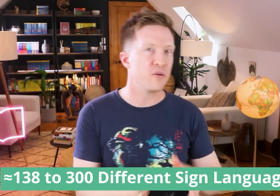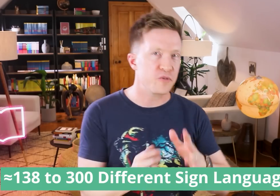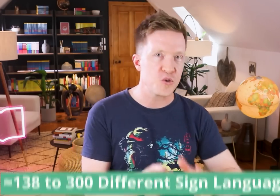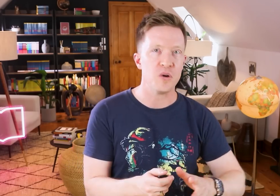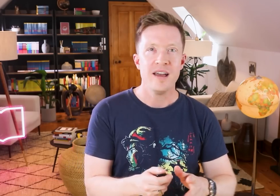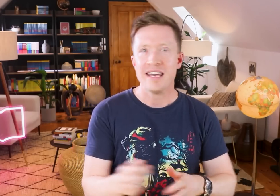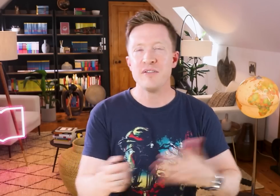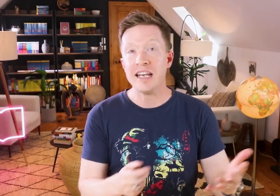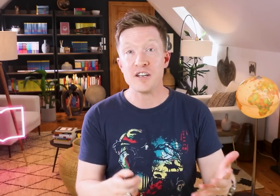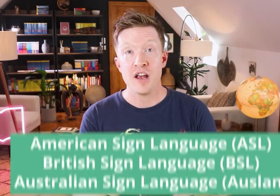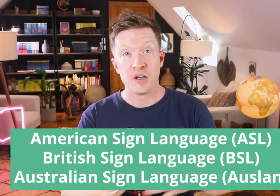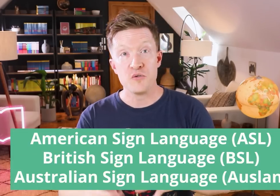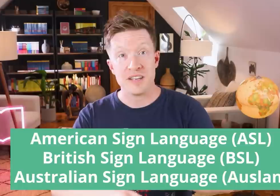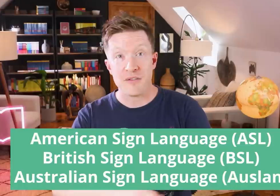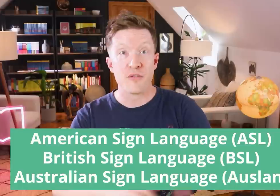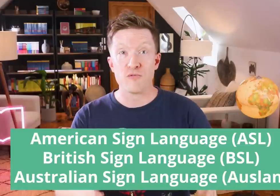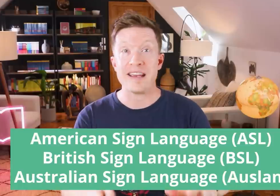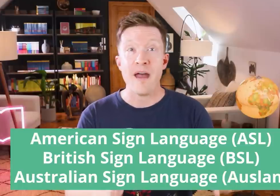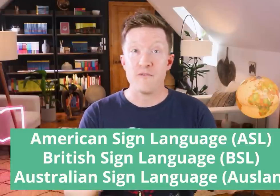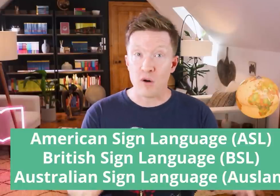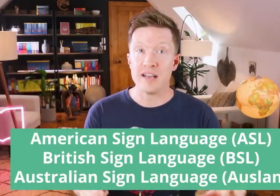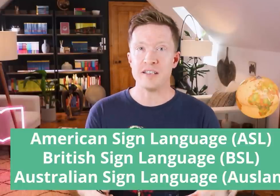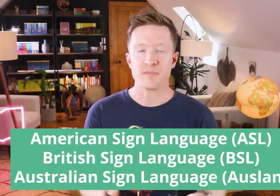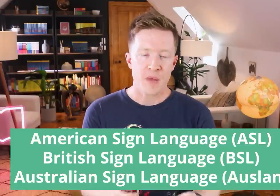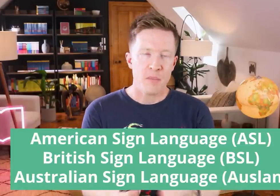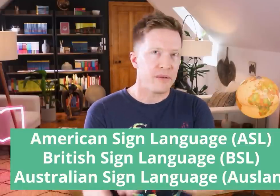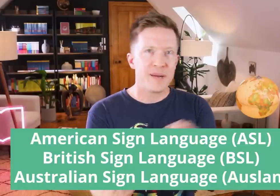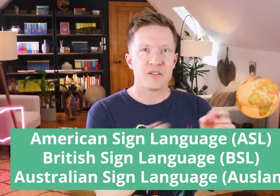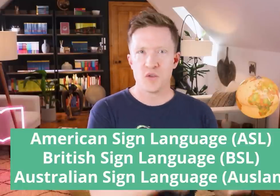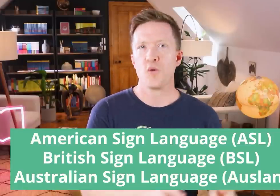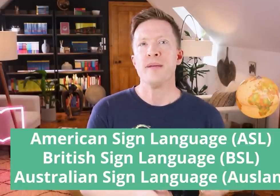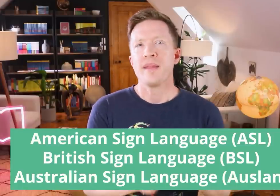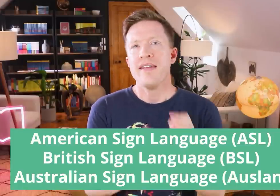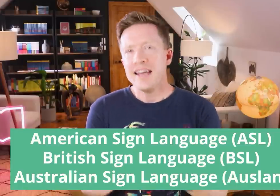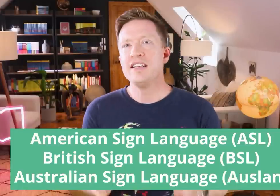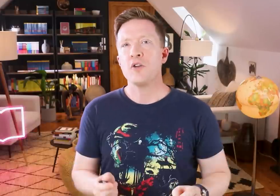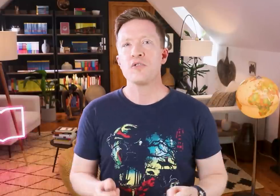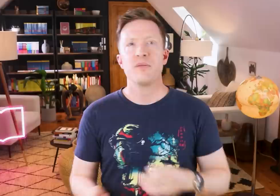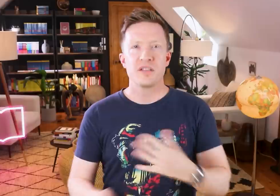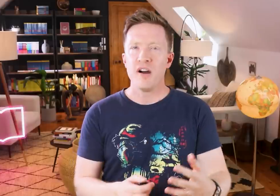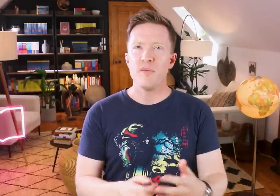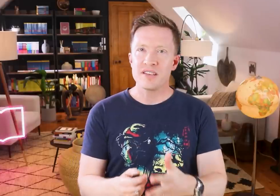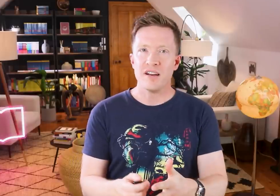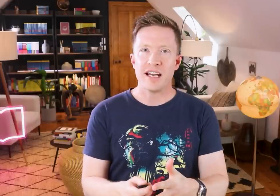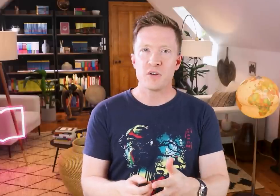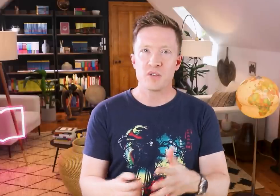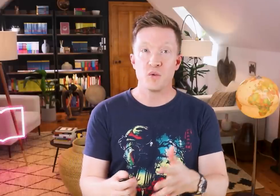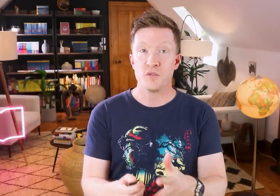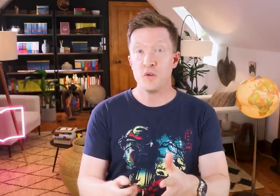know for sure. Even English countries have three varieties. But coming back to the story, in the 1800s, there was a time when sign language was thought to do